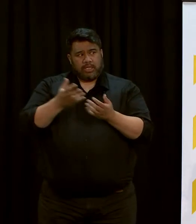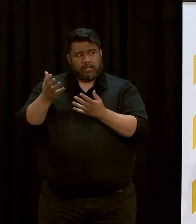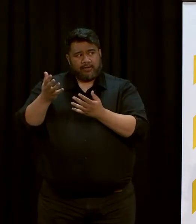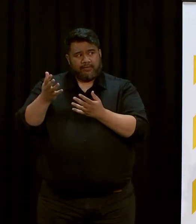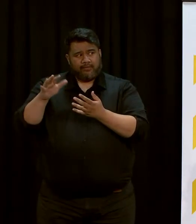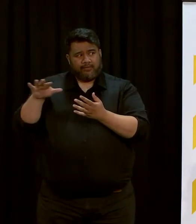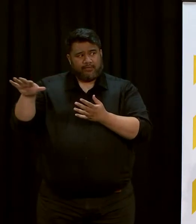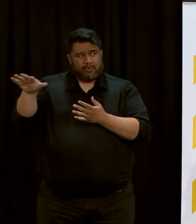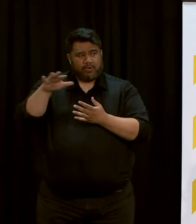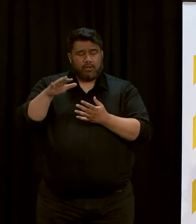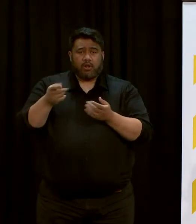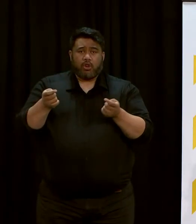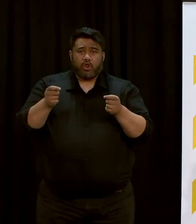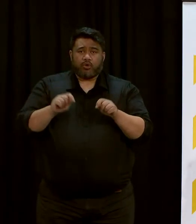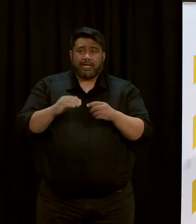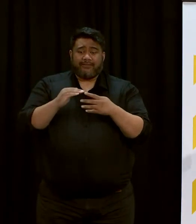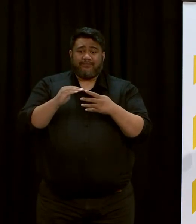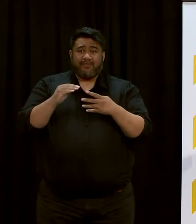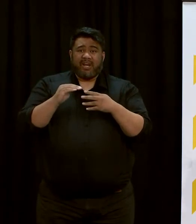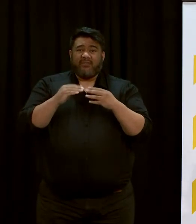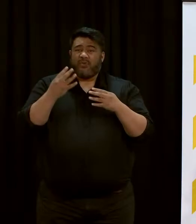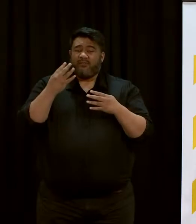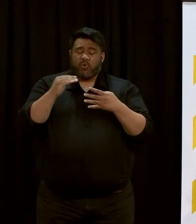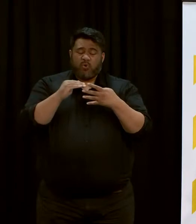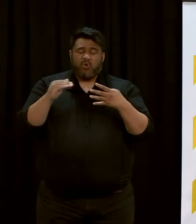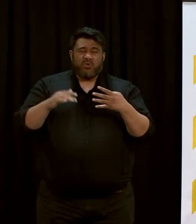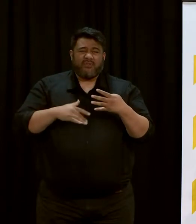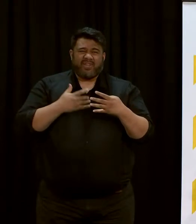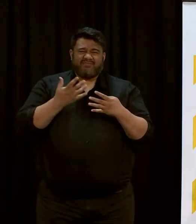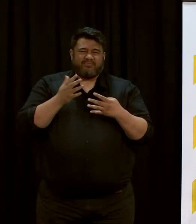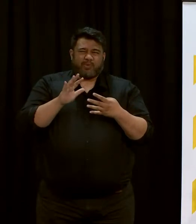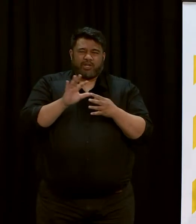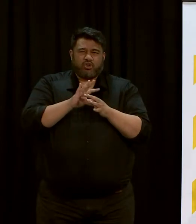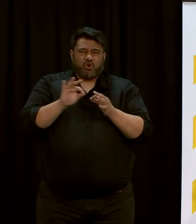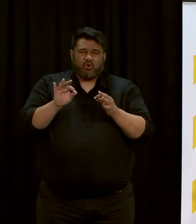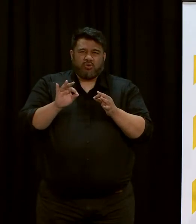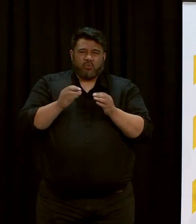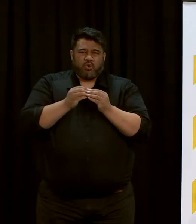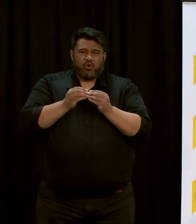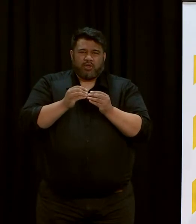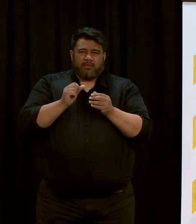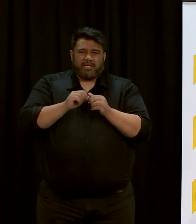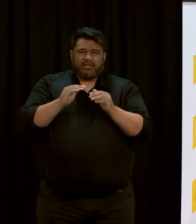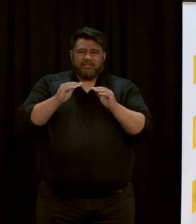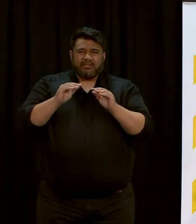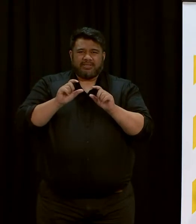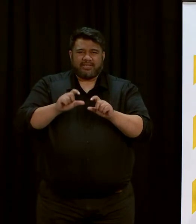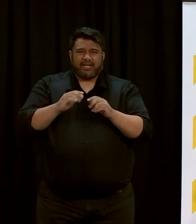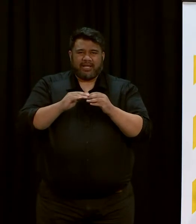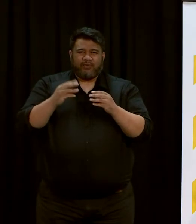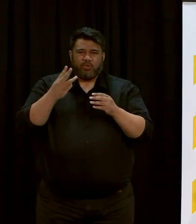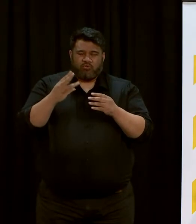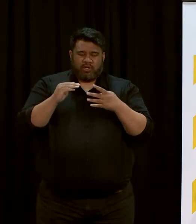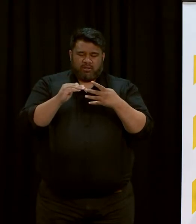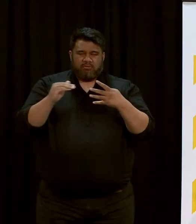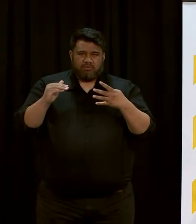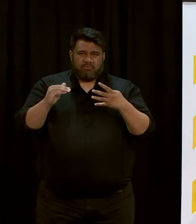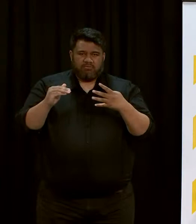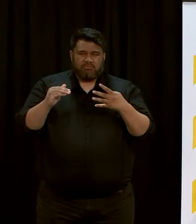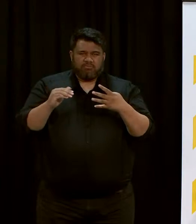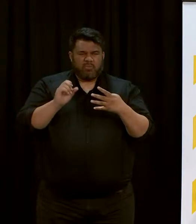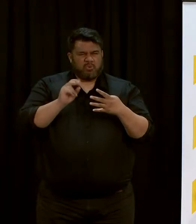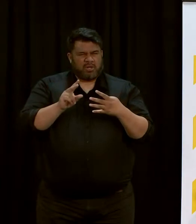4 lockdown probably wouldn't achieve what some of the kind of components of it say it will on the box. Can you just describe to us what